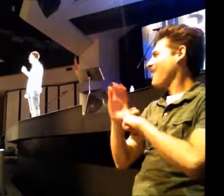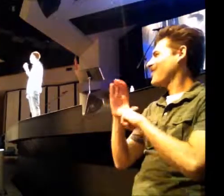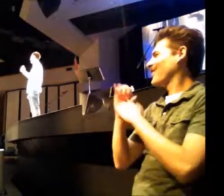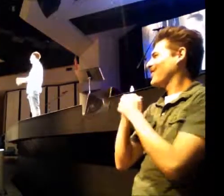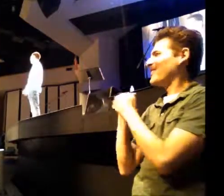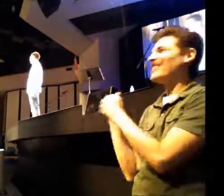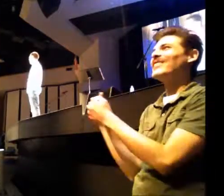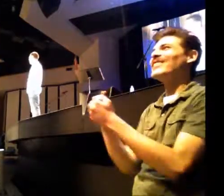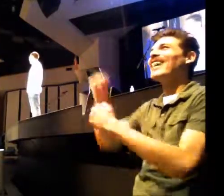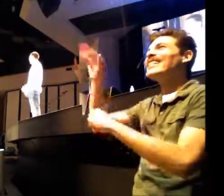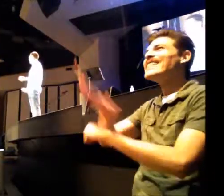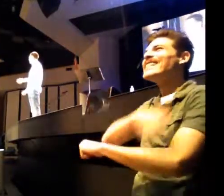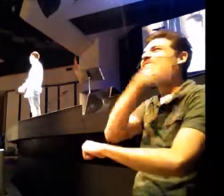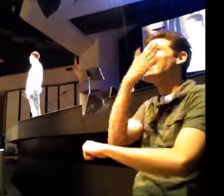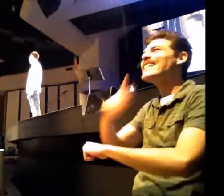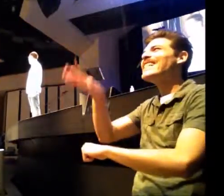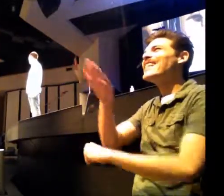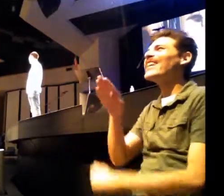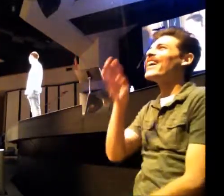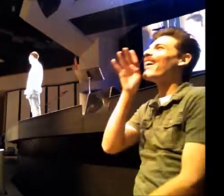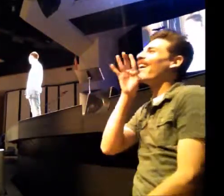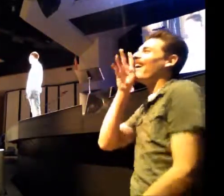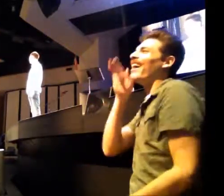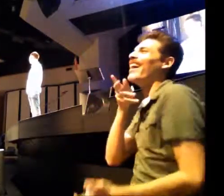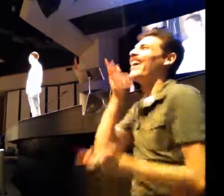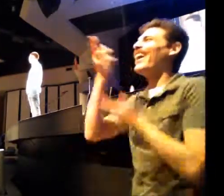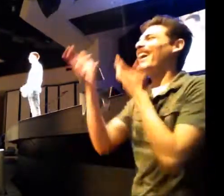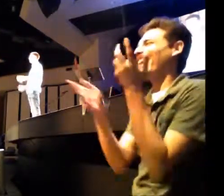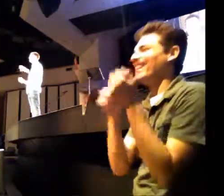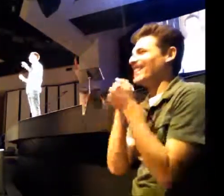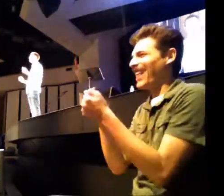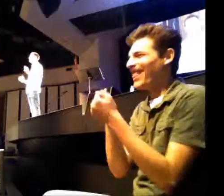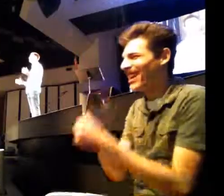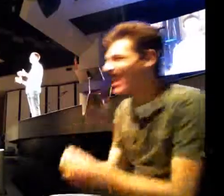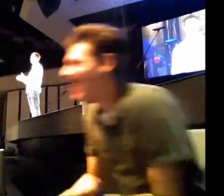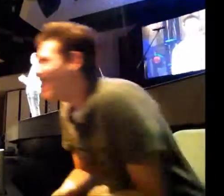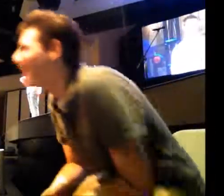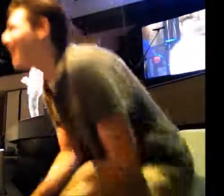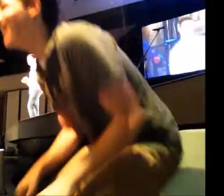will you join your voices and sing a song of freedom together and celebrate?